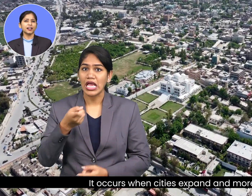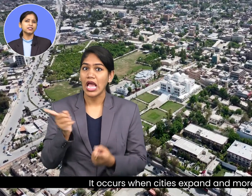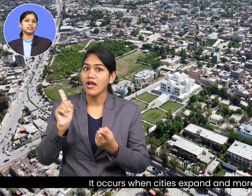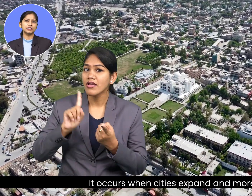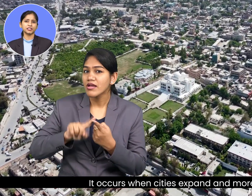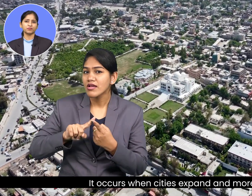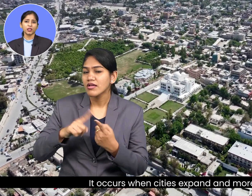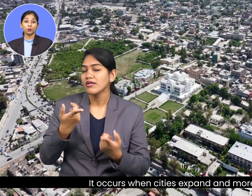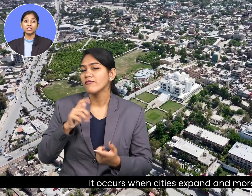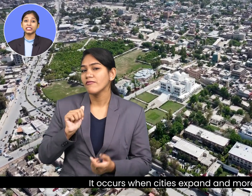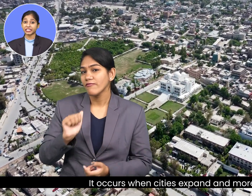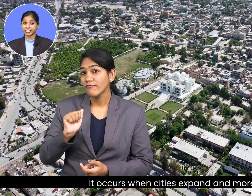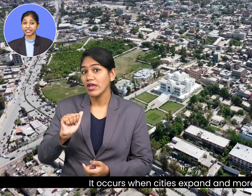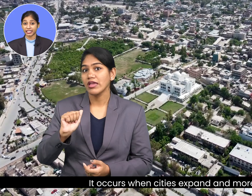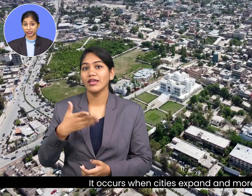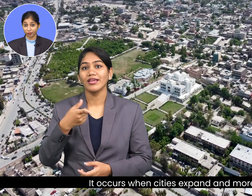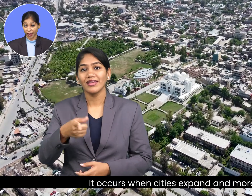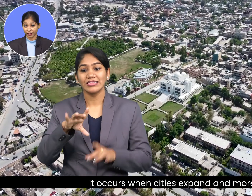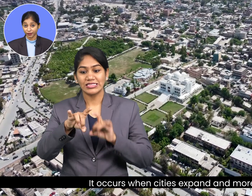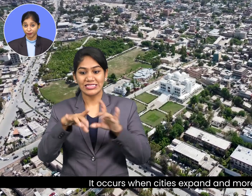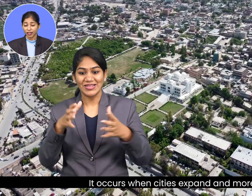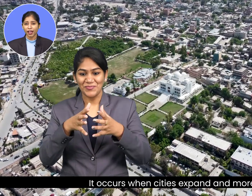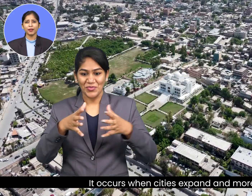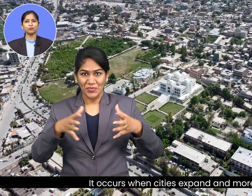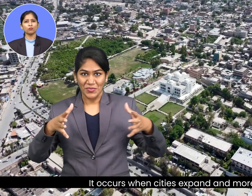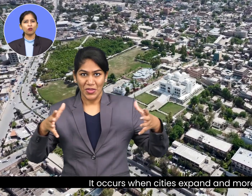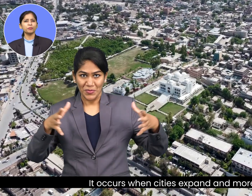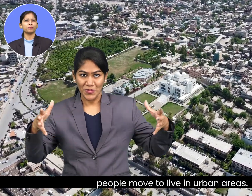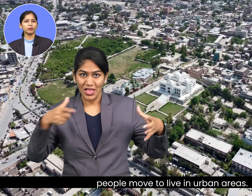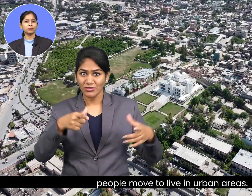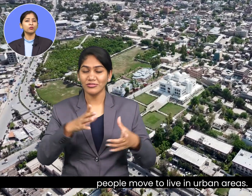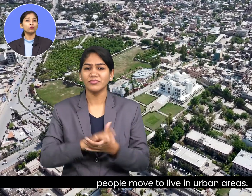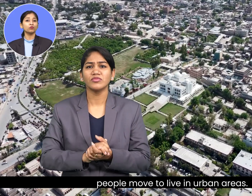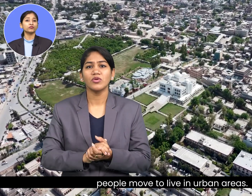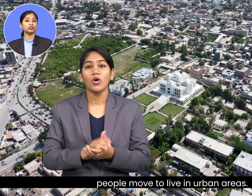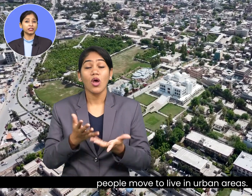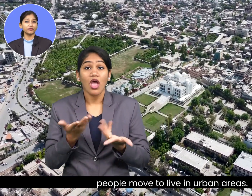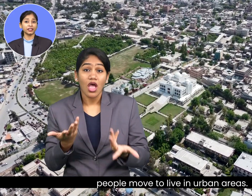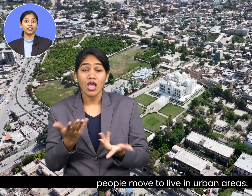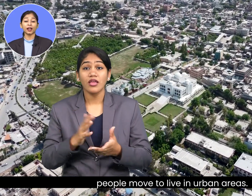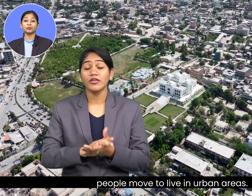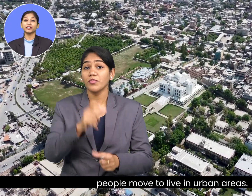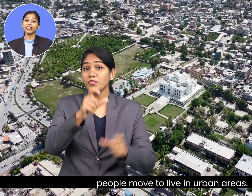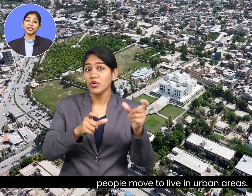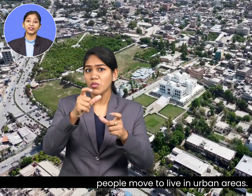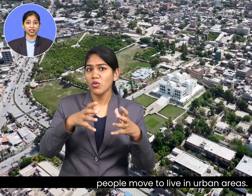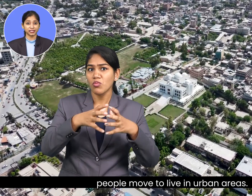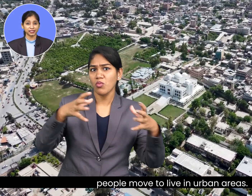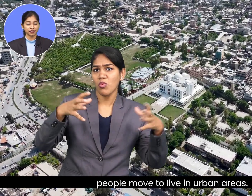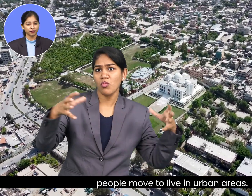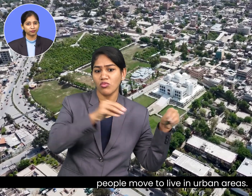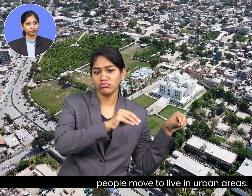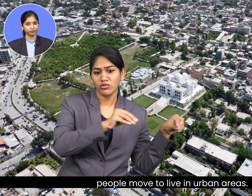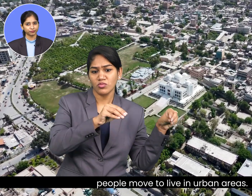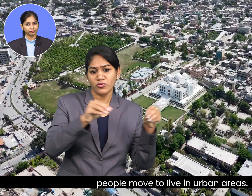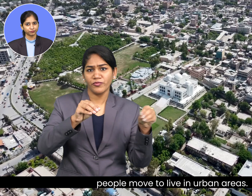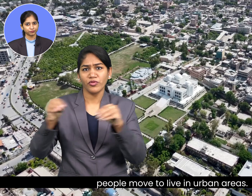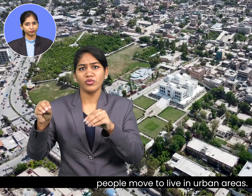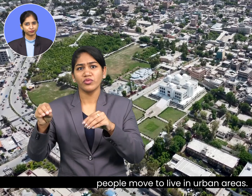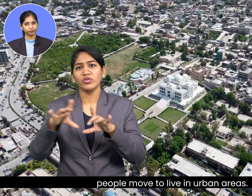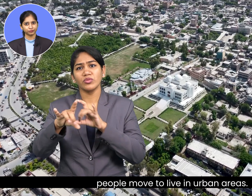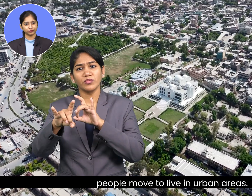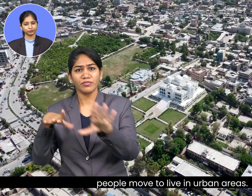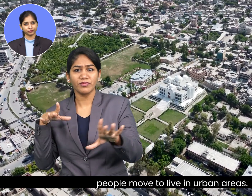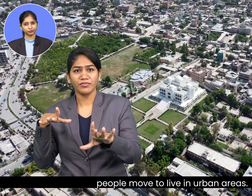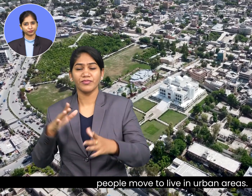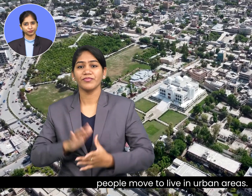It occurs when cities expand and more people move to live in urban areas.